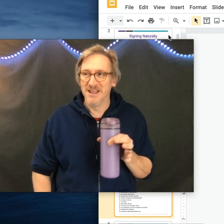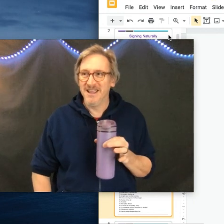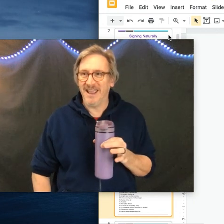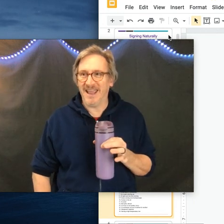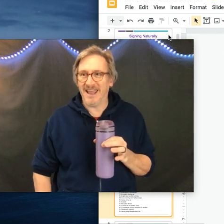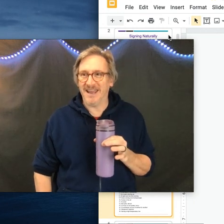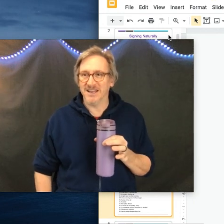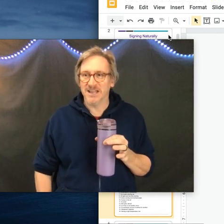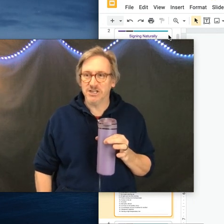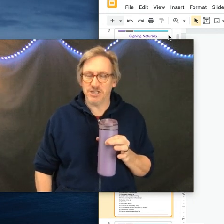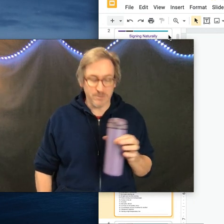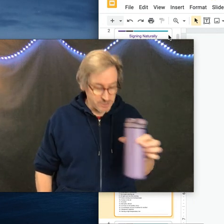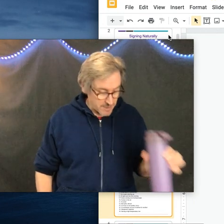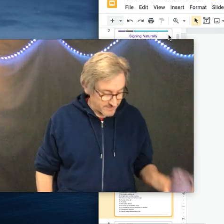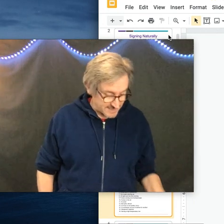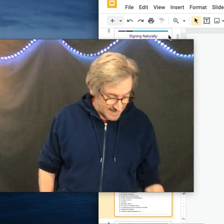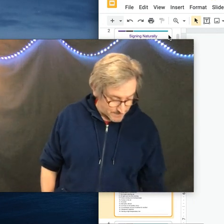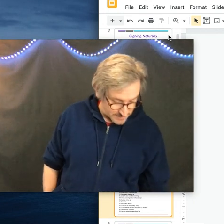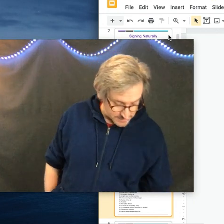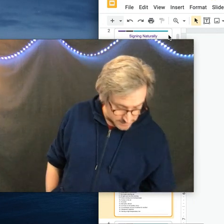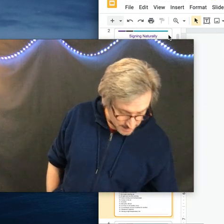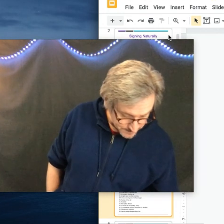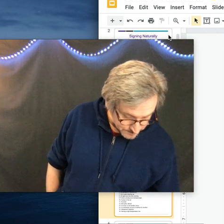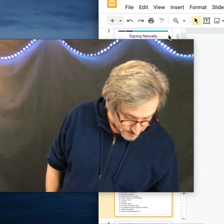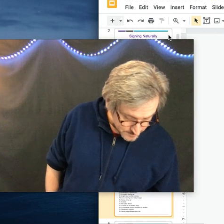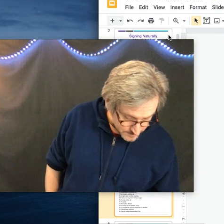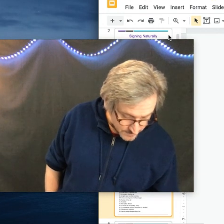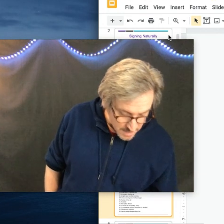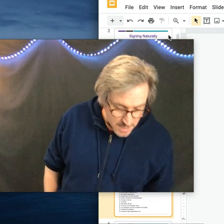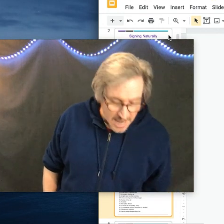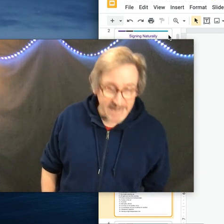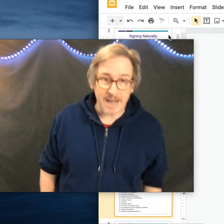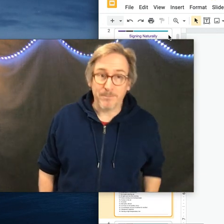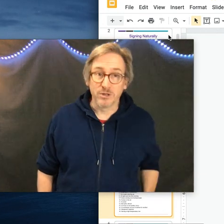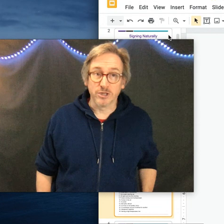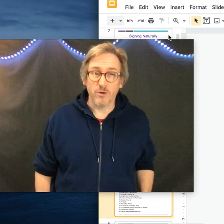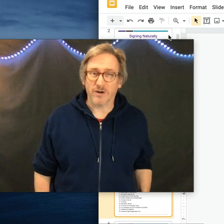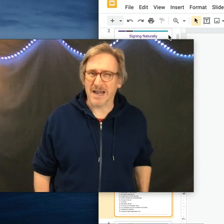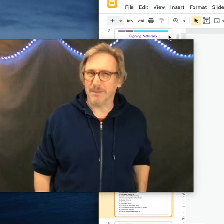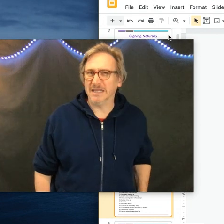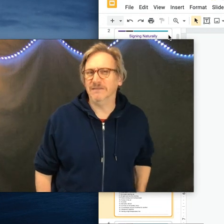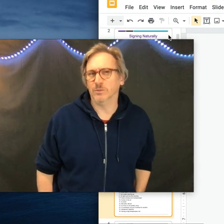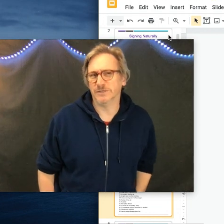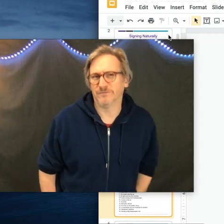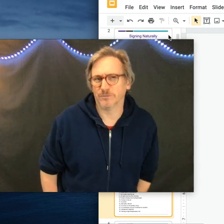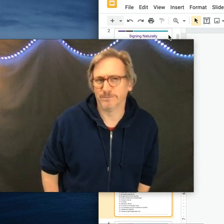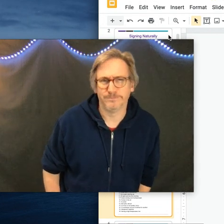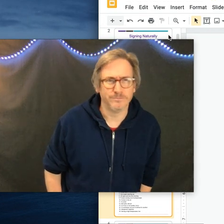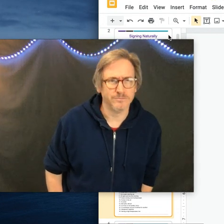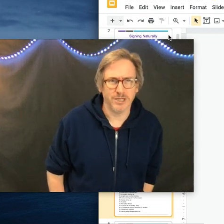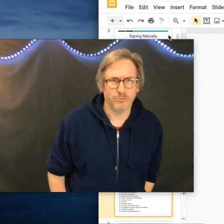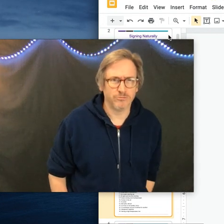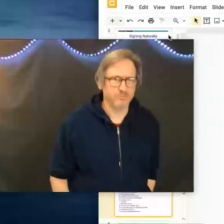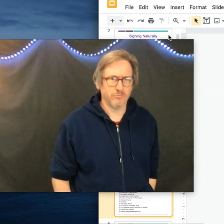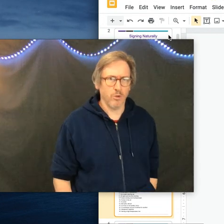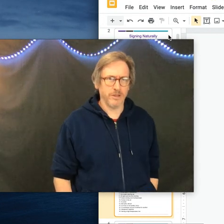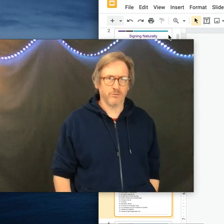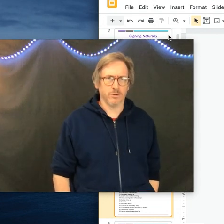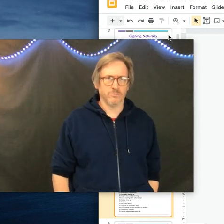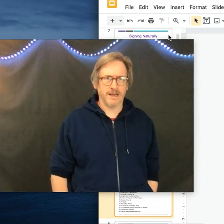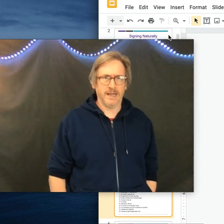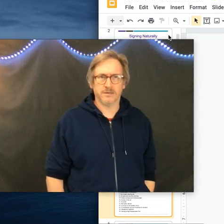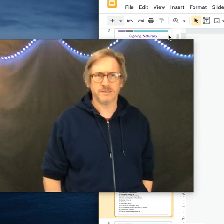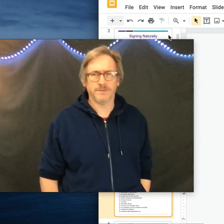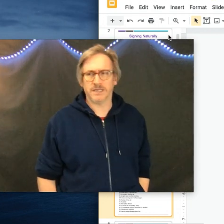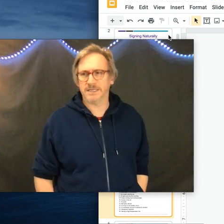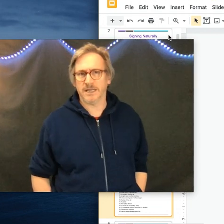stuff. And she was driving to campus and got pulled over. And I believe it was for, rolling through